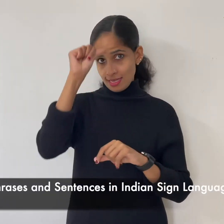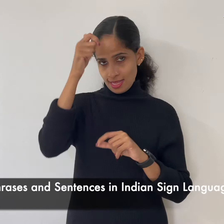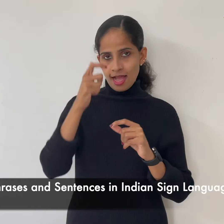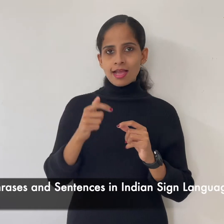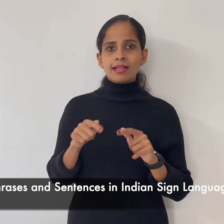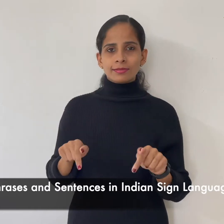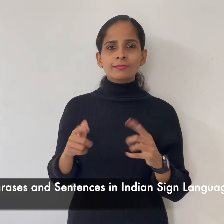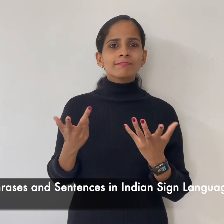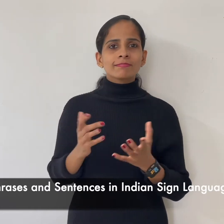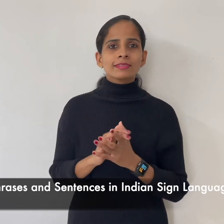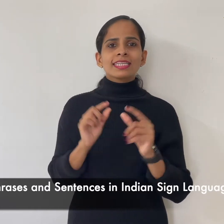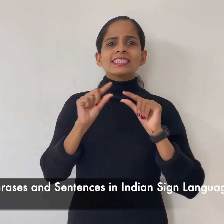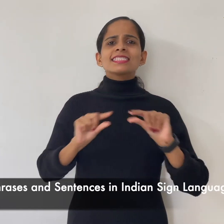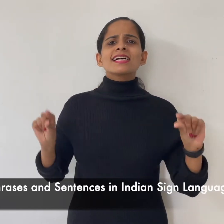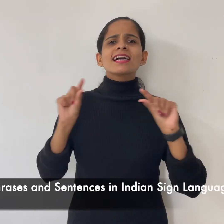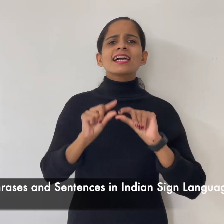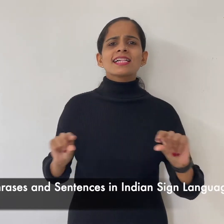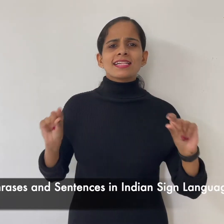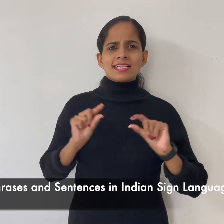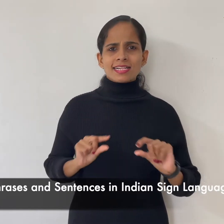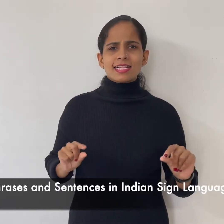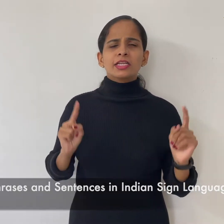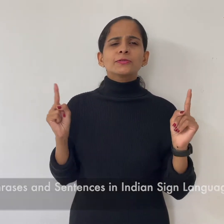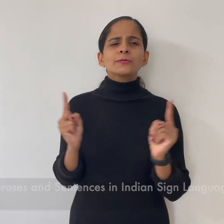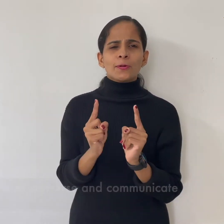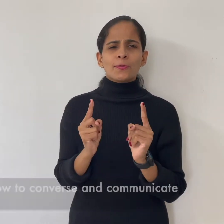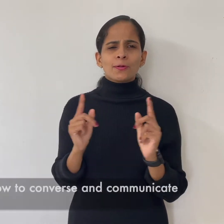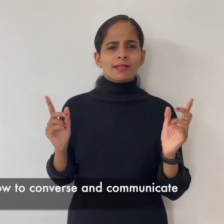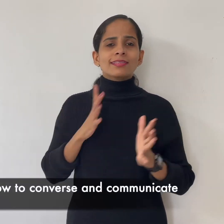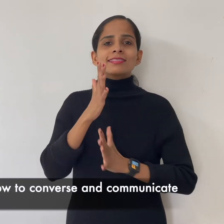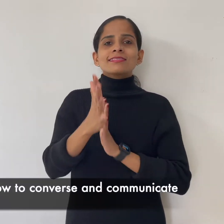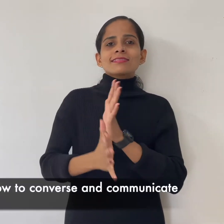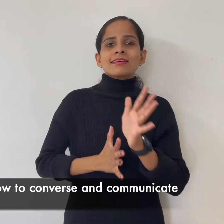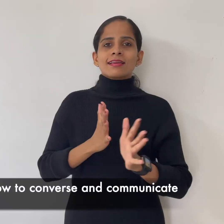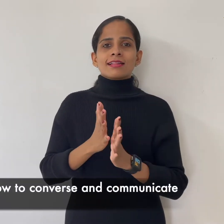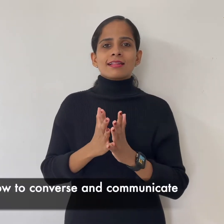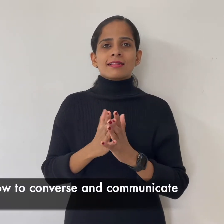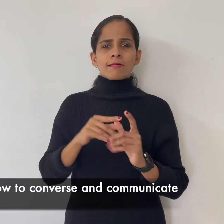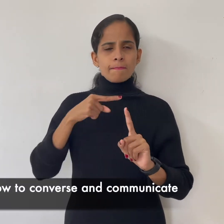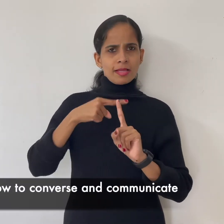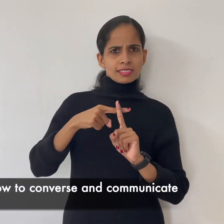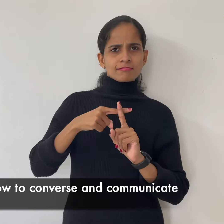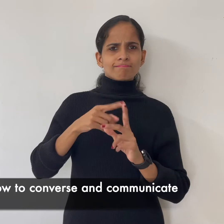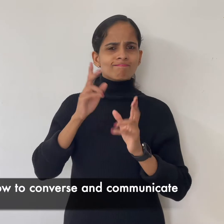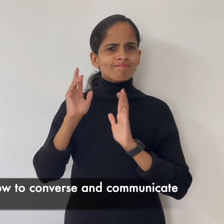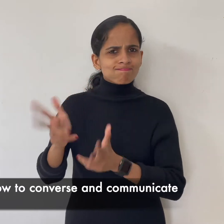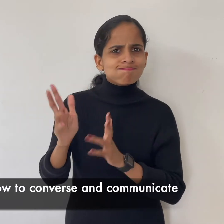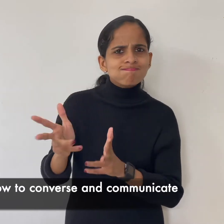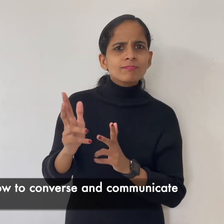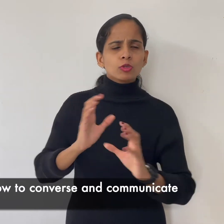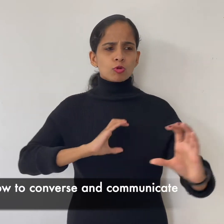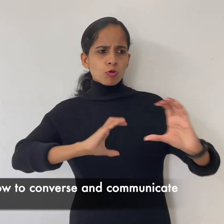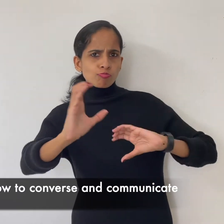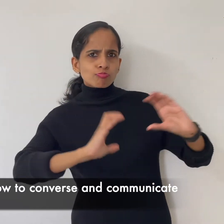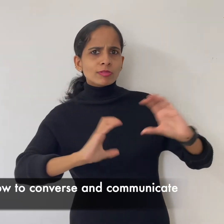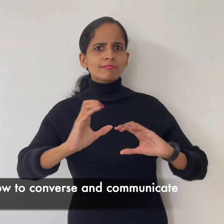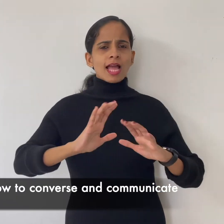in Indian Sign Language. So, we will learn how to converse and communicate.